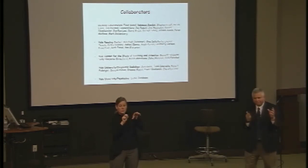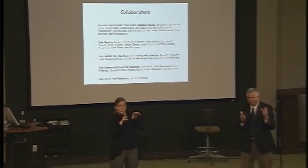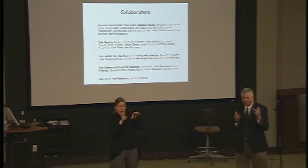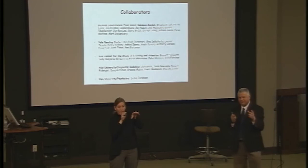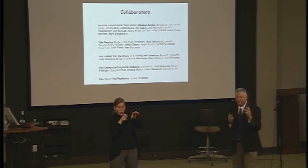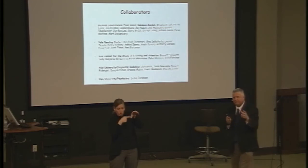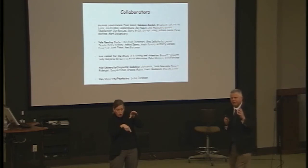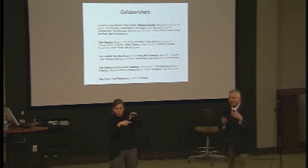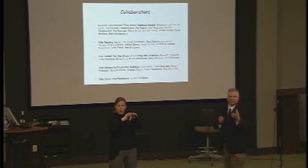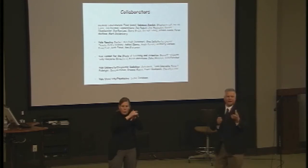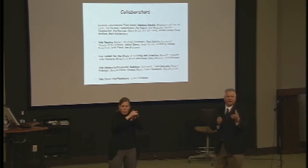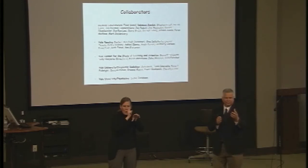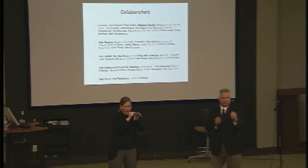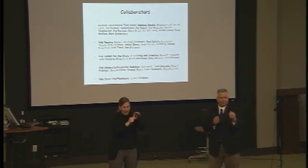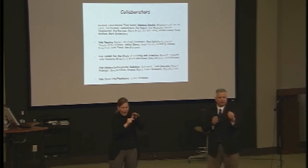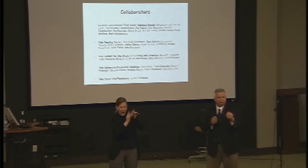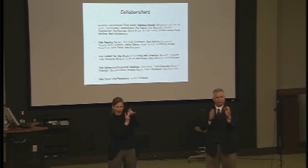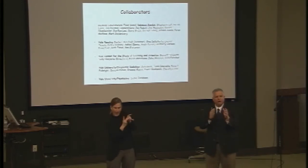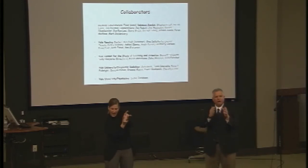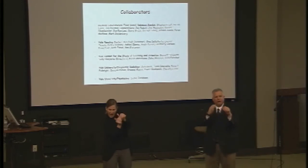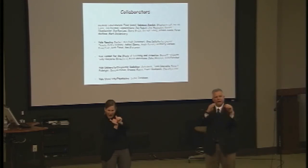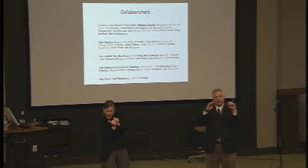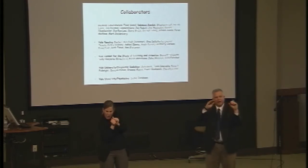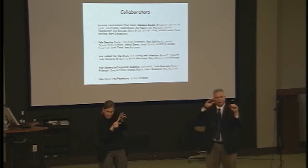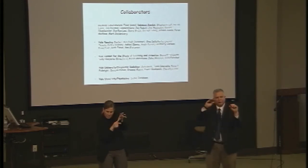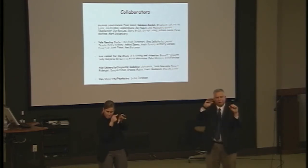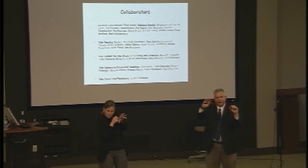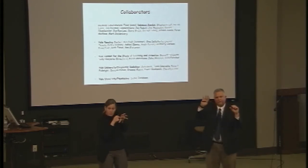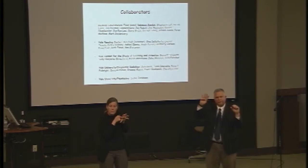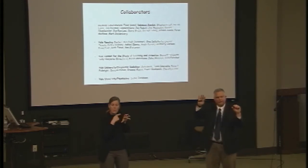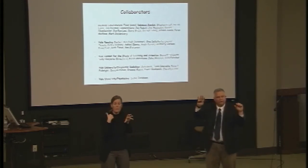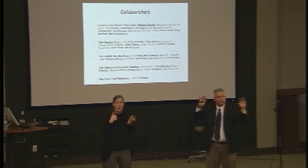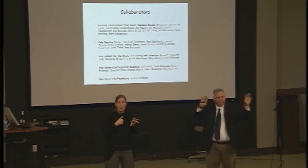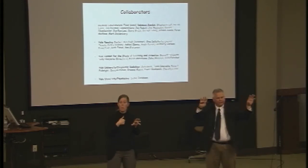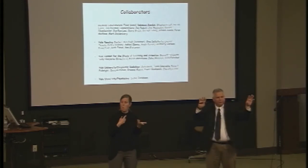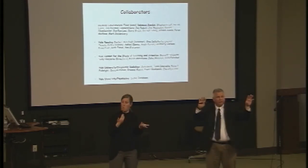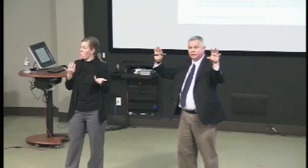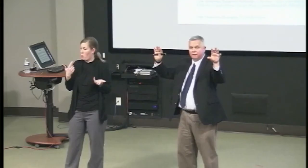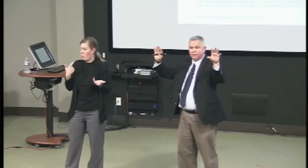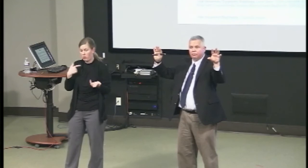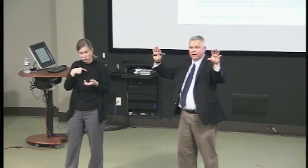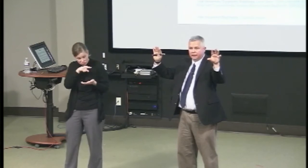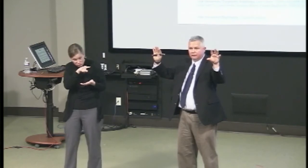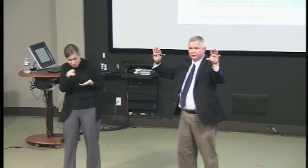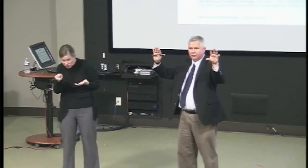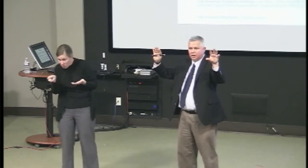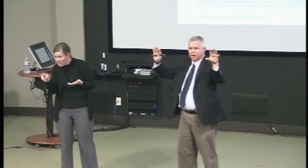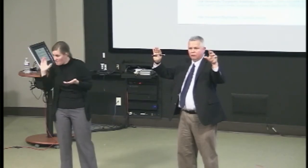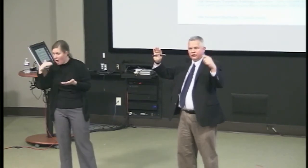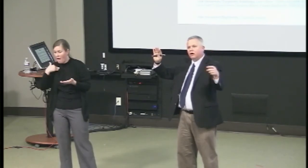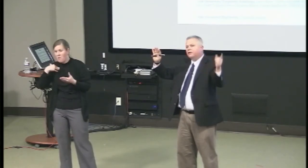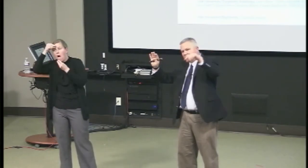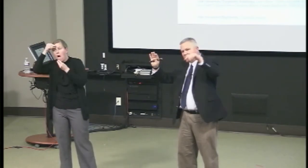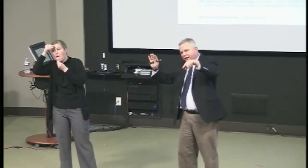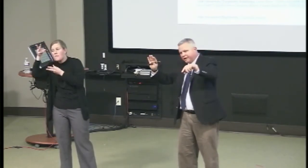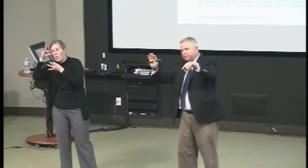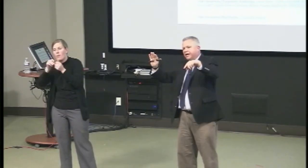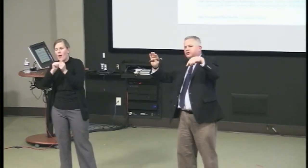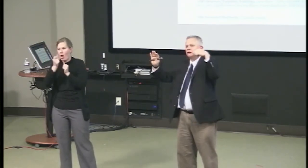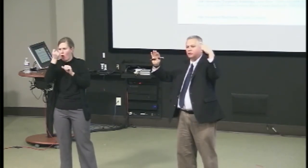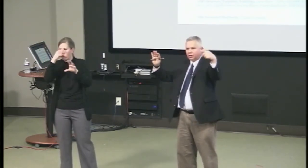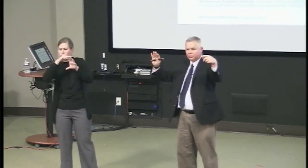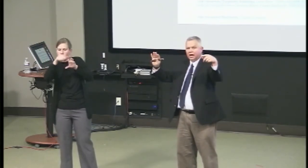actually is something of a success with regarding the brain for typical and atypical developing reading. We don't have